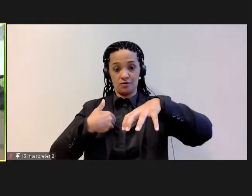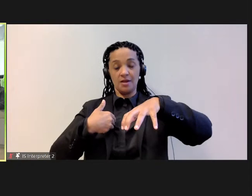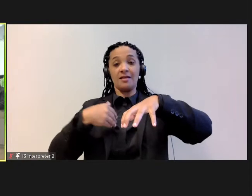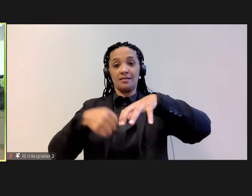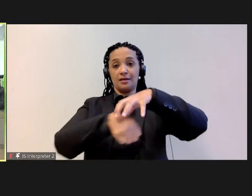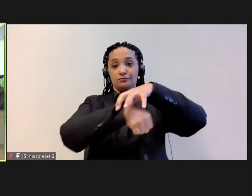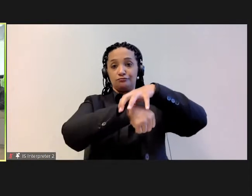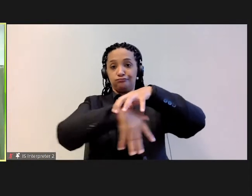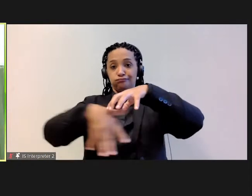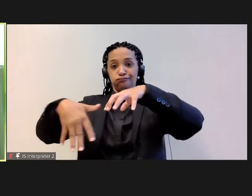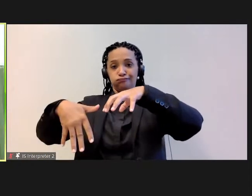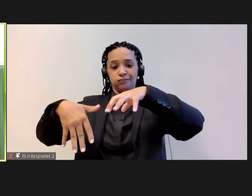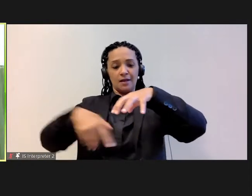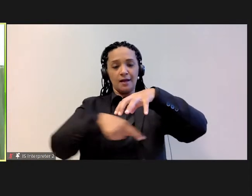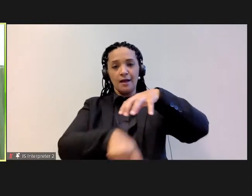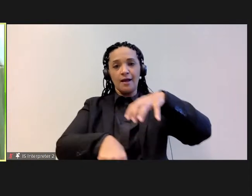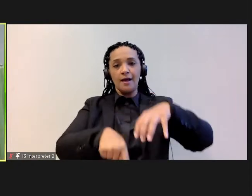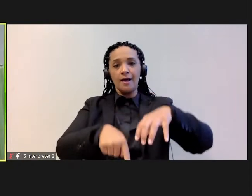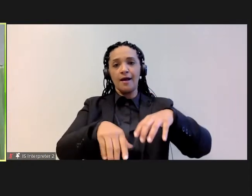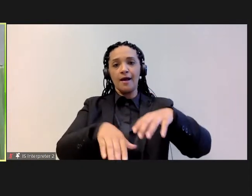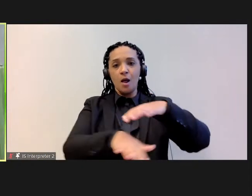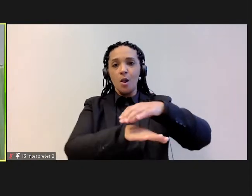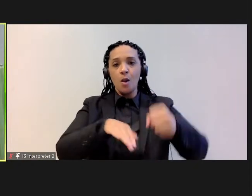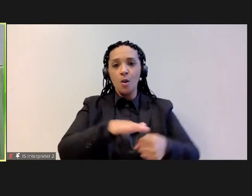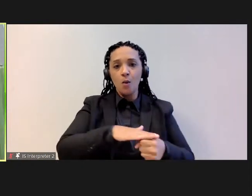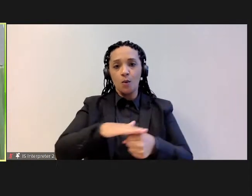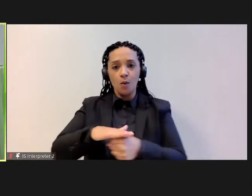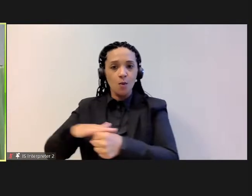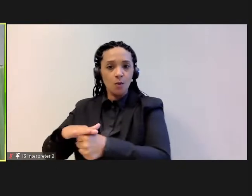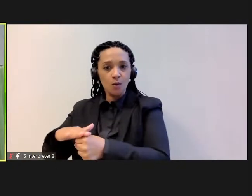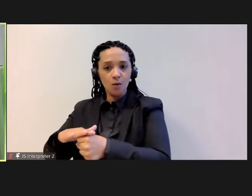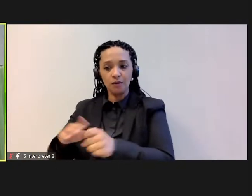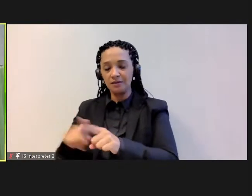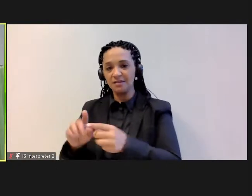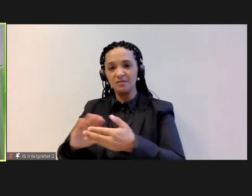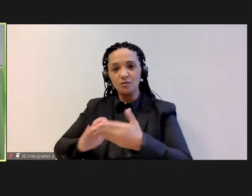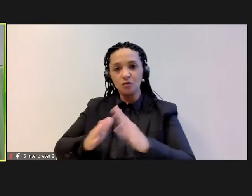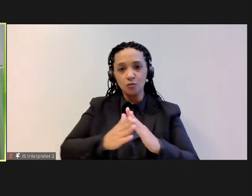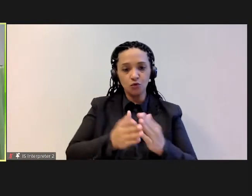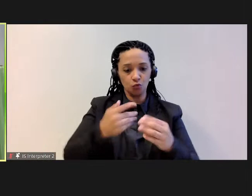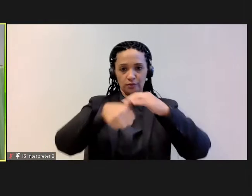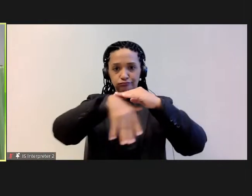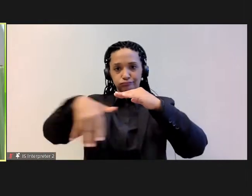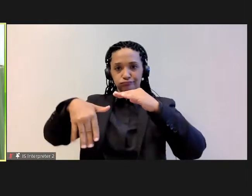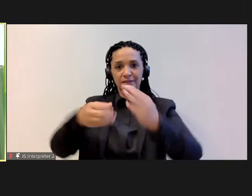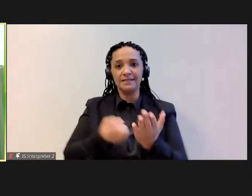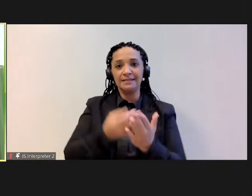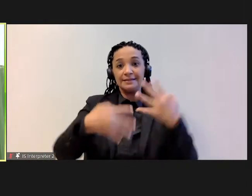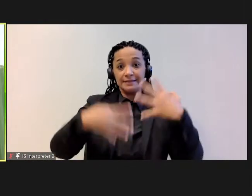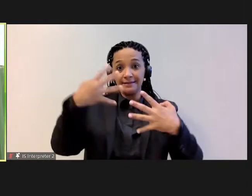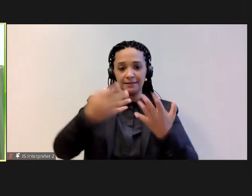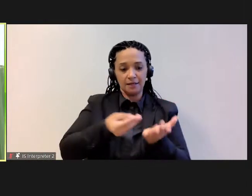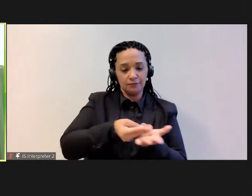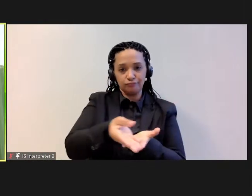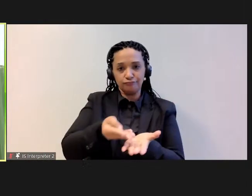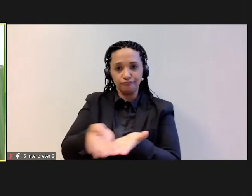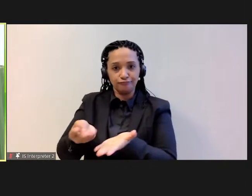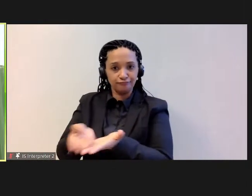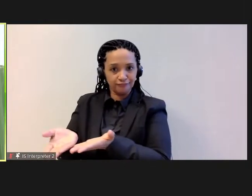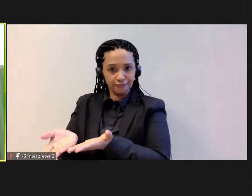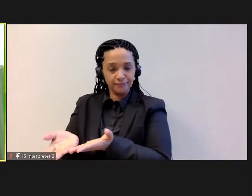users. We have opportunities linked to partners who are looking